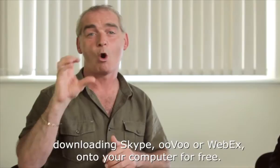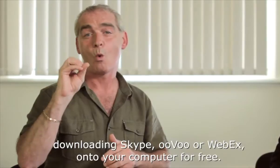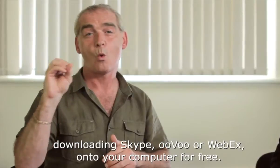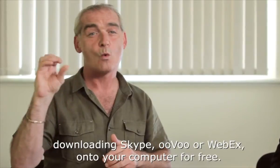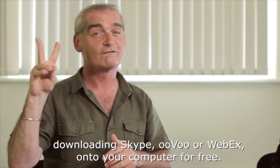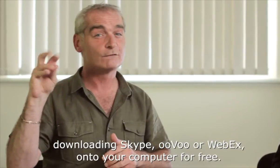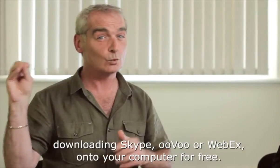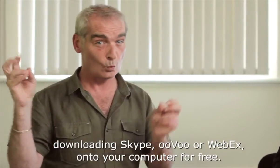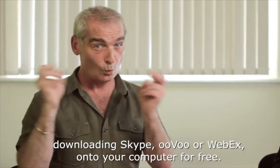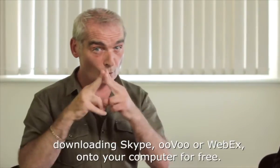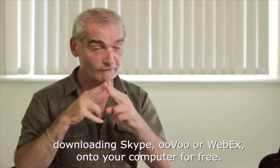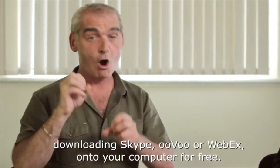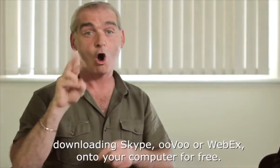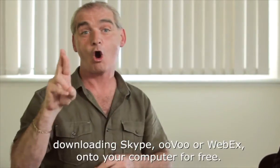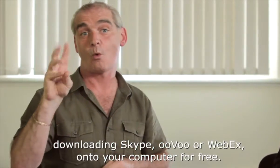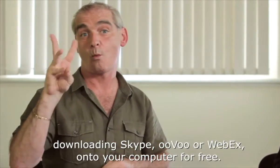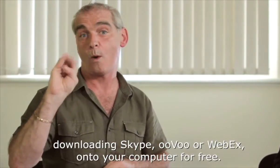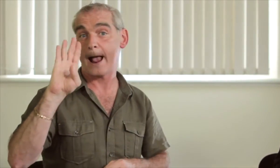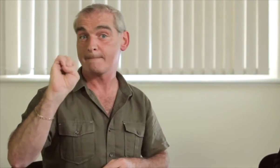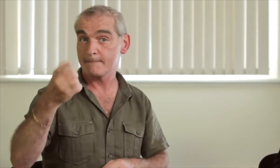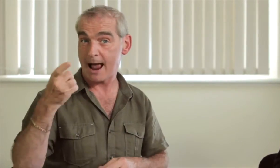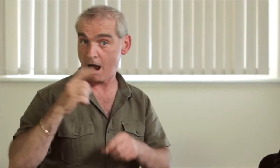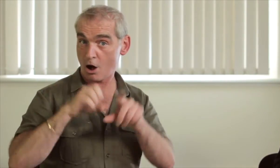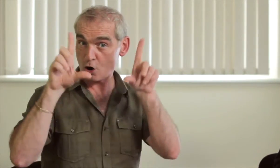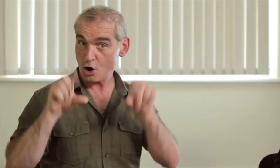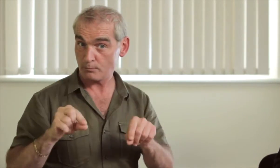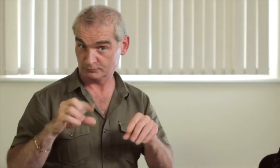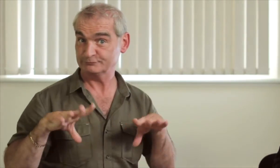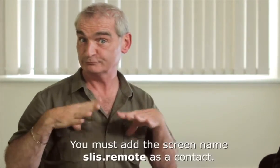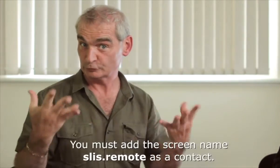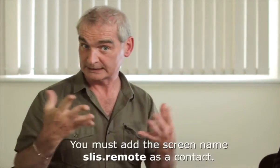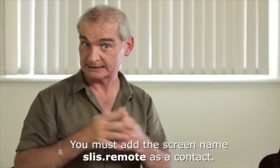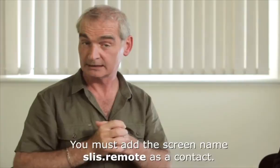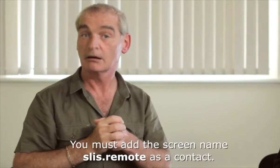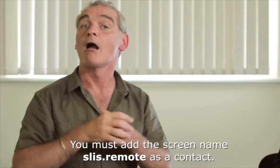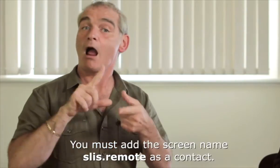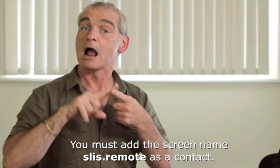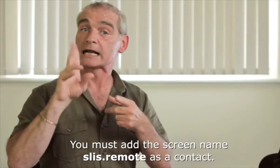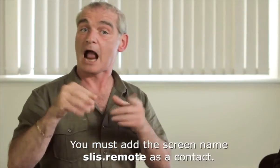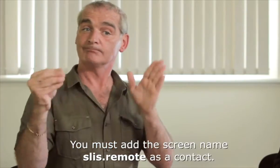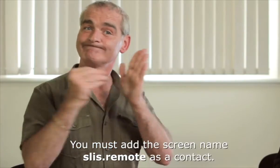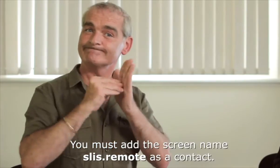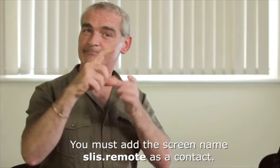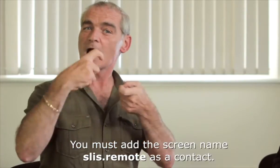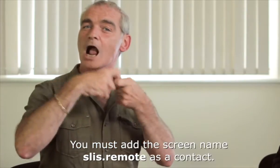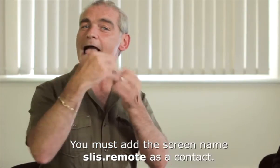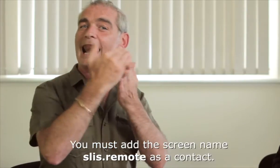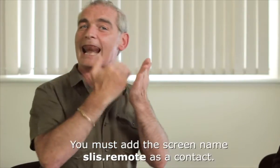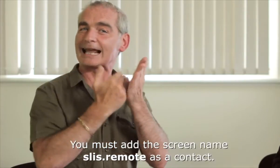OOVU or WebEx onto your computer for free. You must add the screen name SLIS.remote